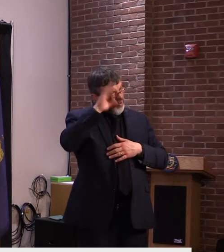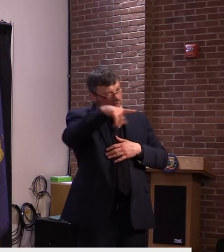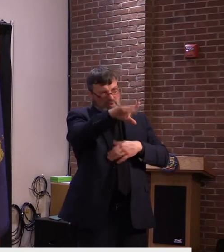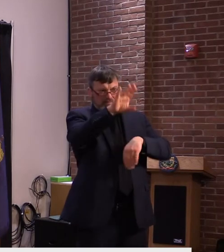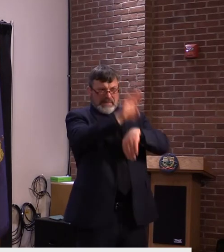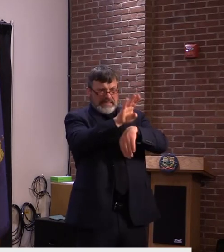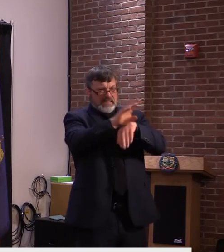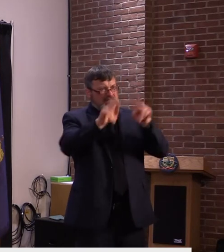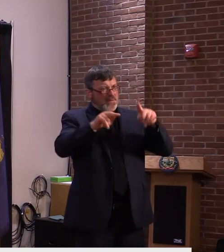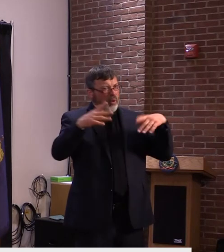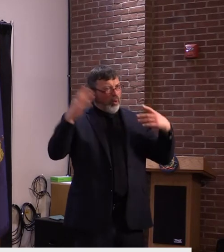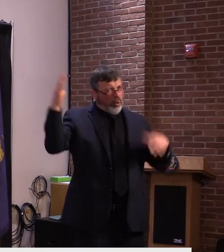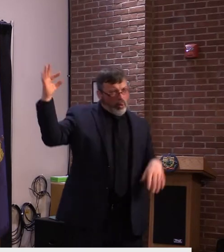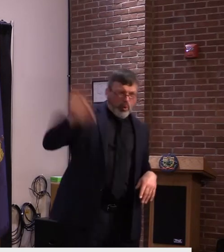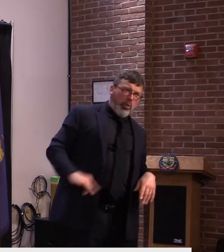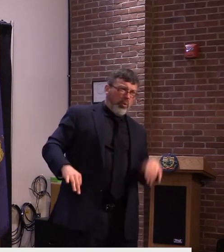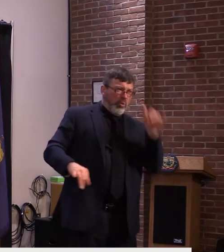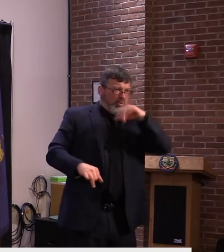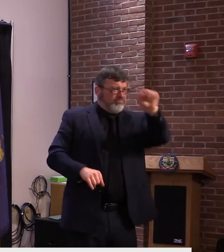Thank